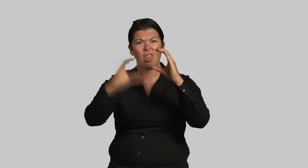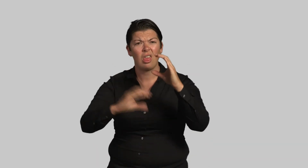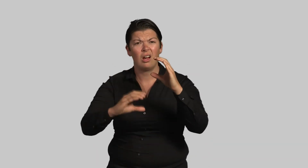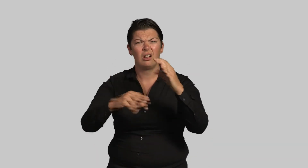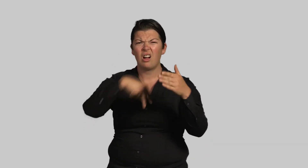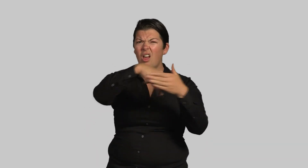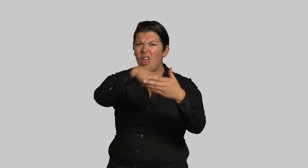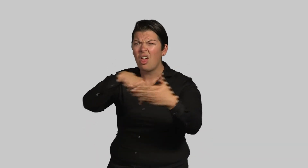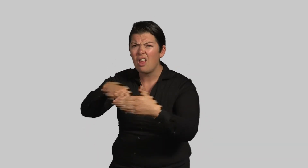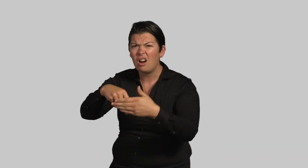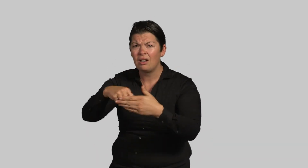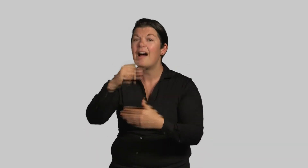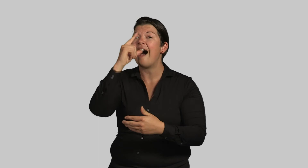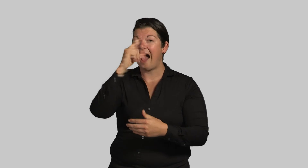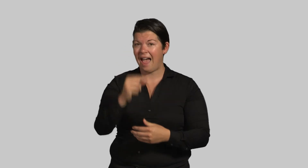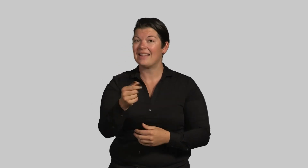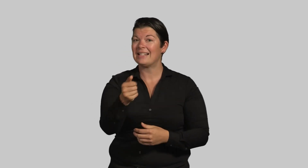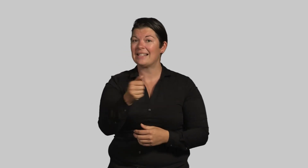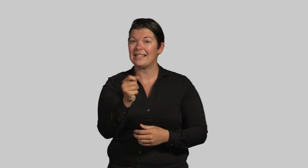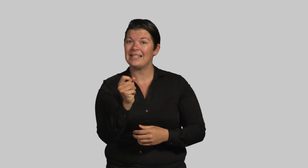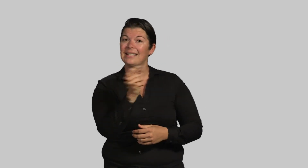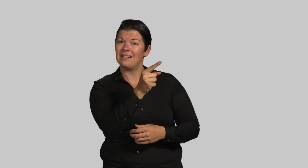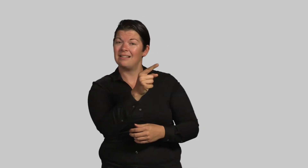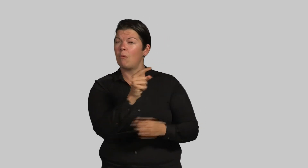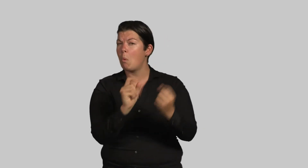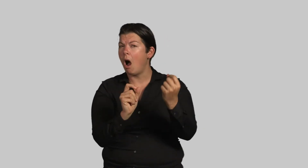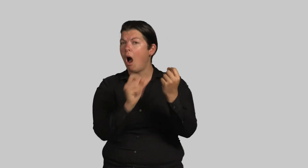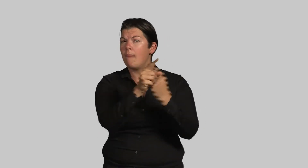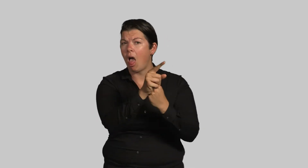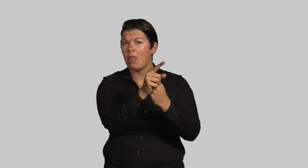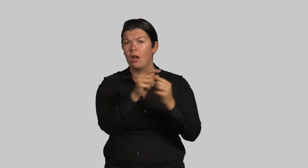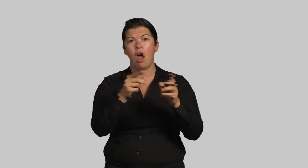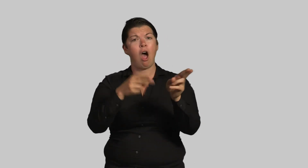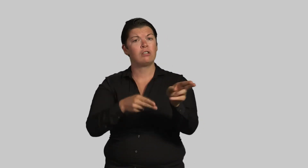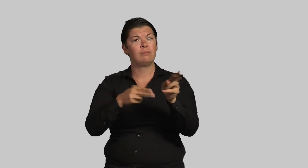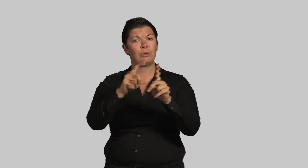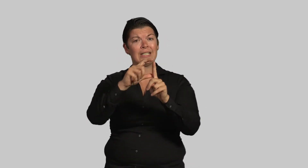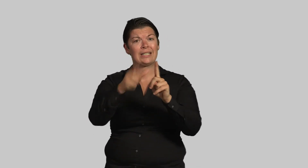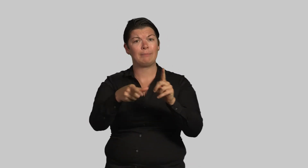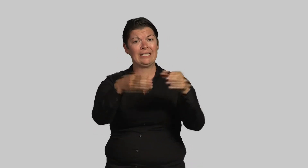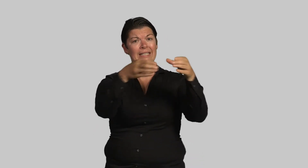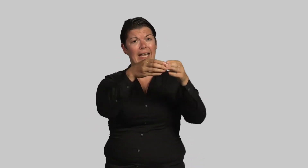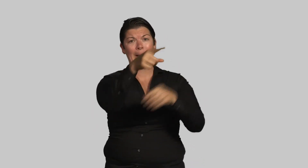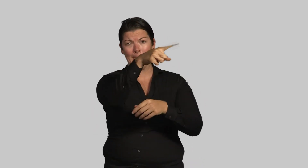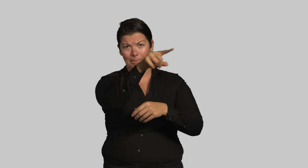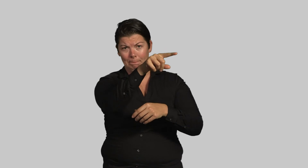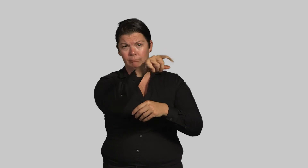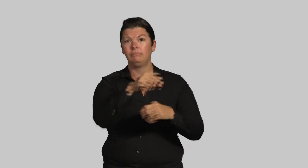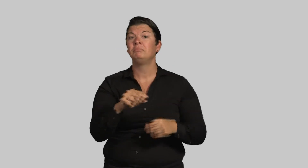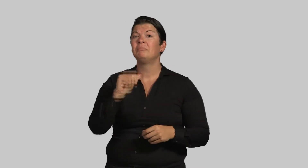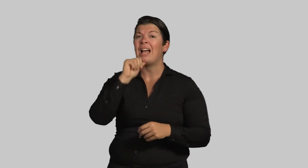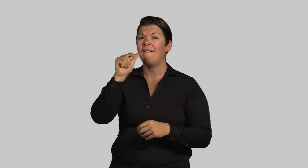If you're struggling to get good communication and support in hospital, please contact the hospital disability team.